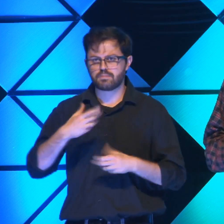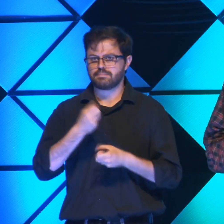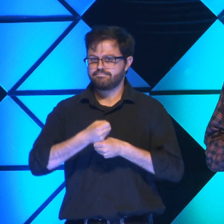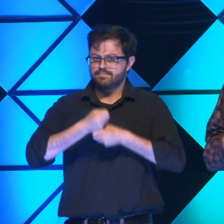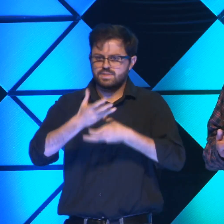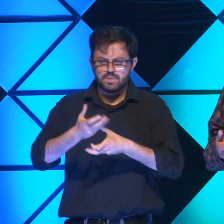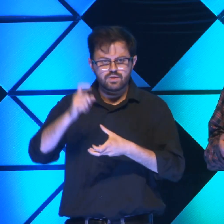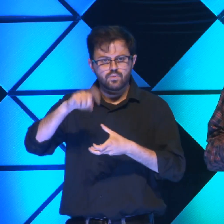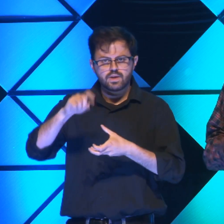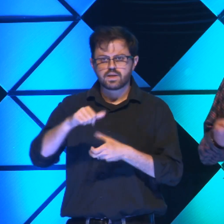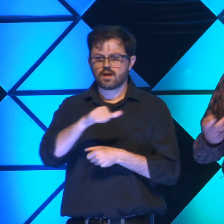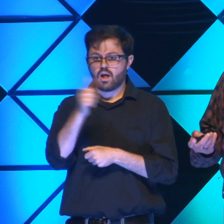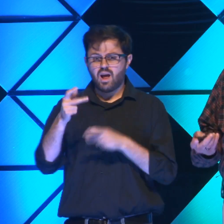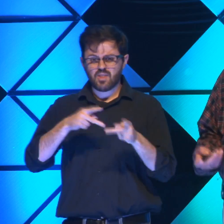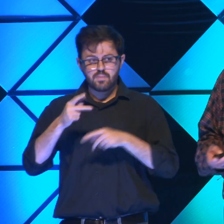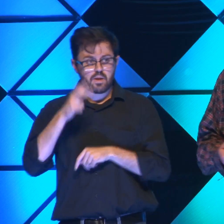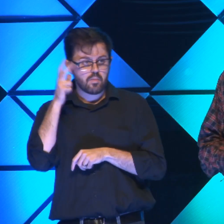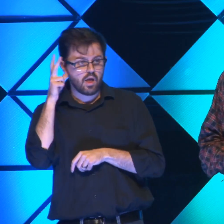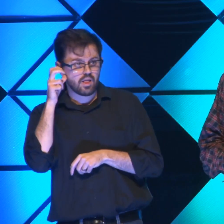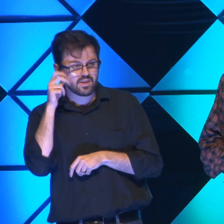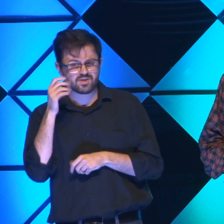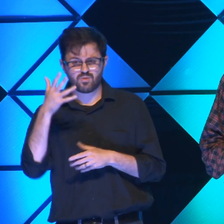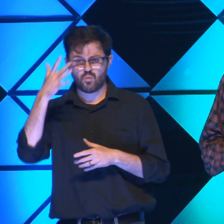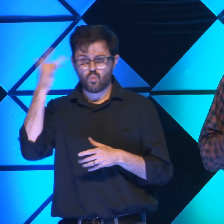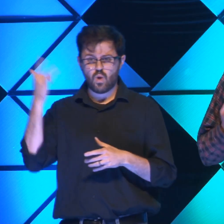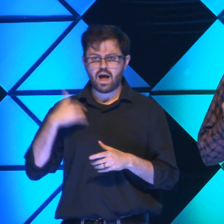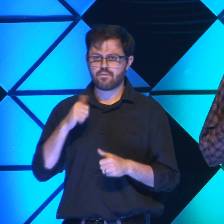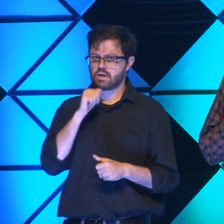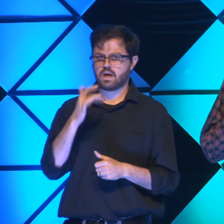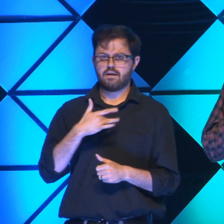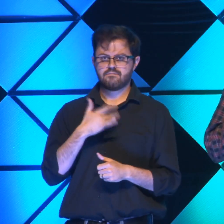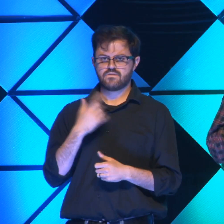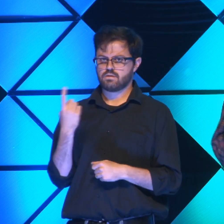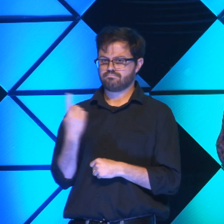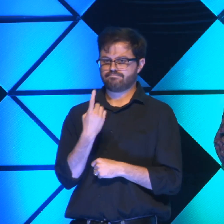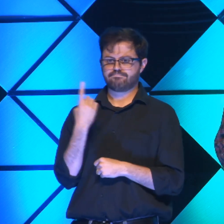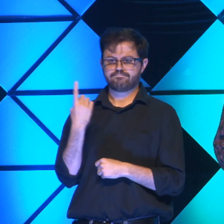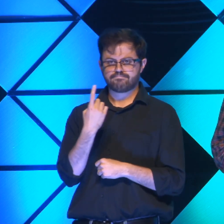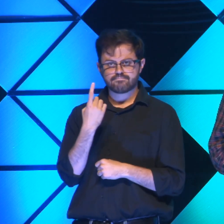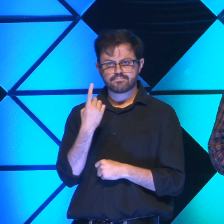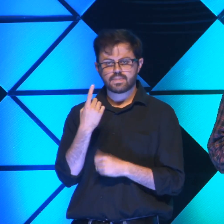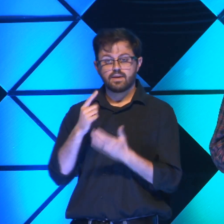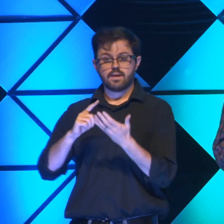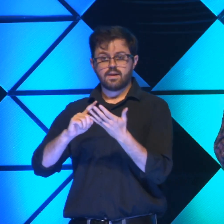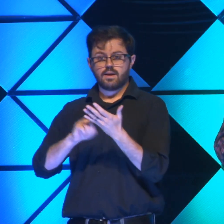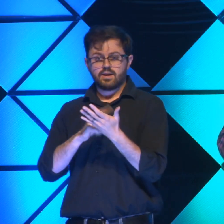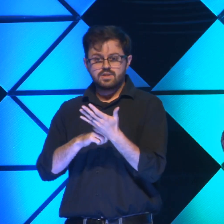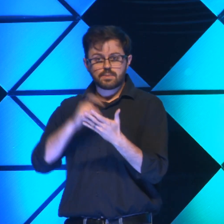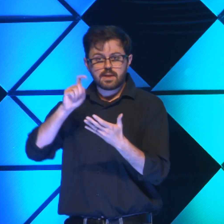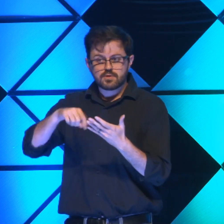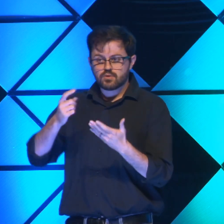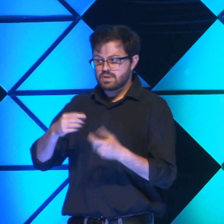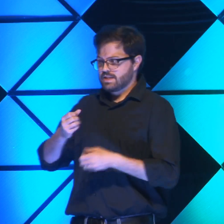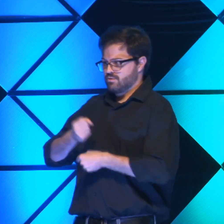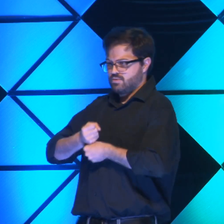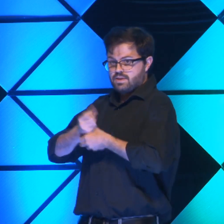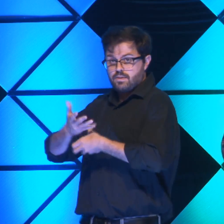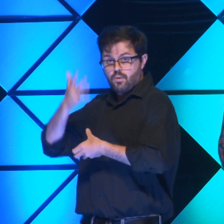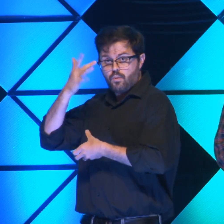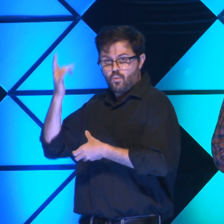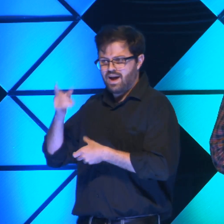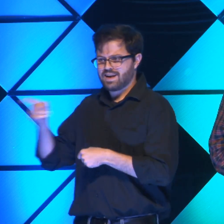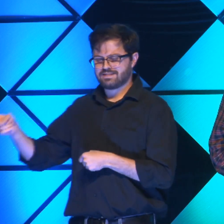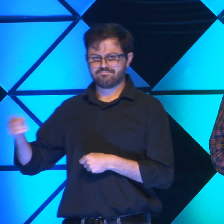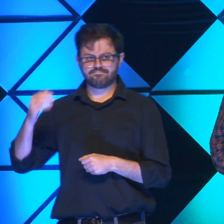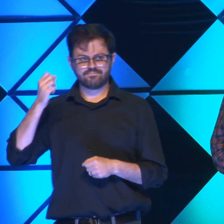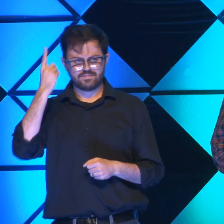our story so that we don't feel alone. Sometimes we need to tell our story to others so that they know they're not